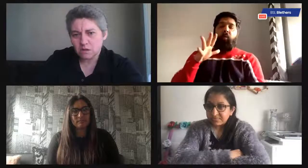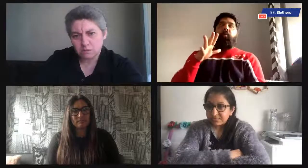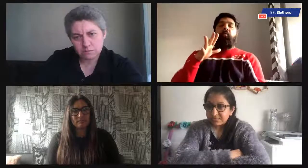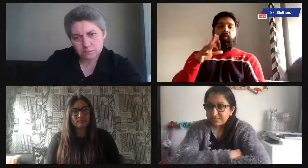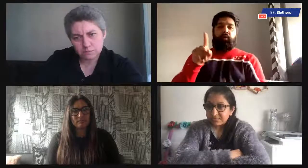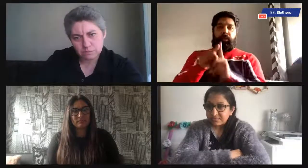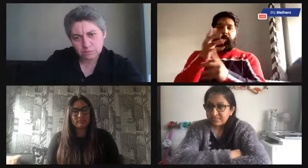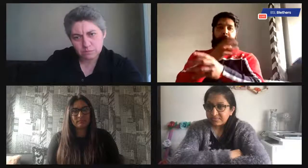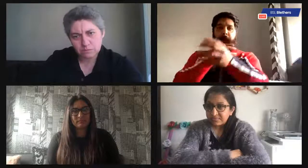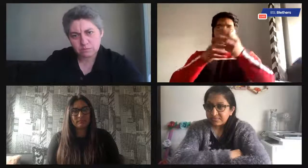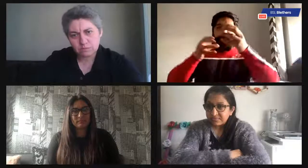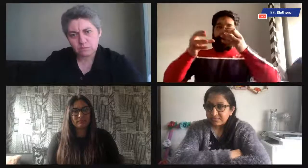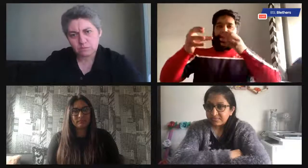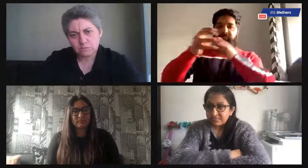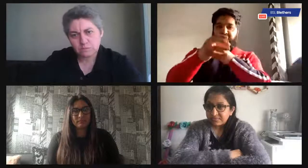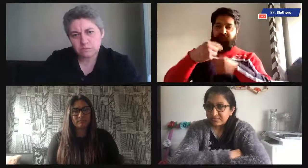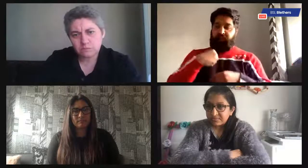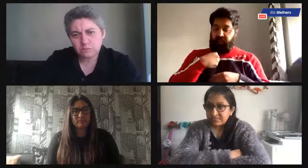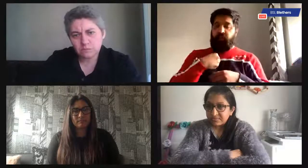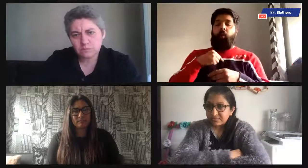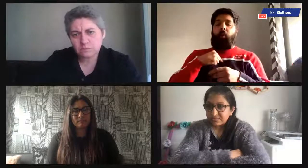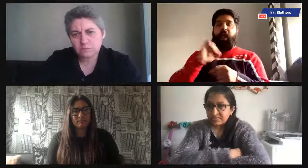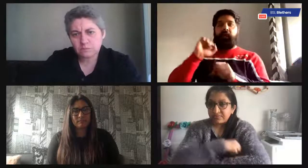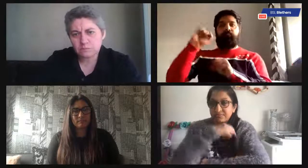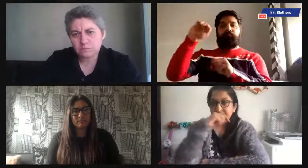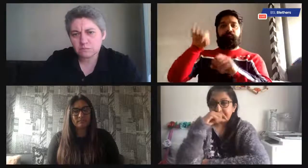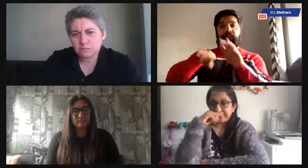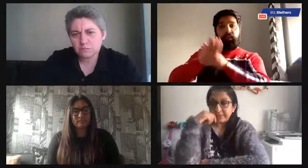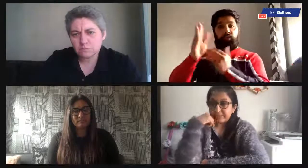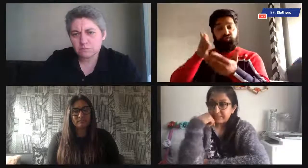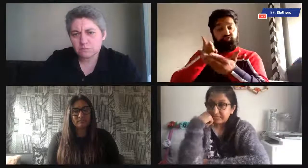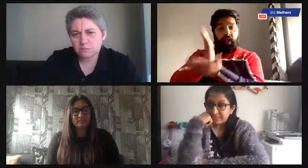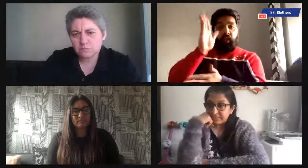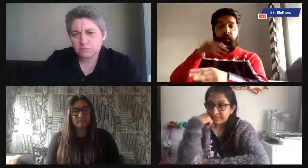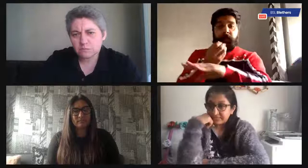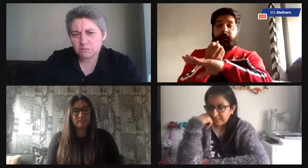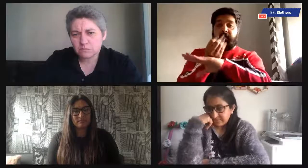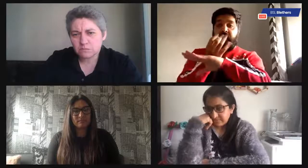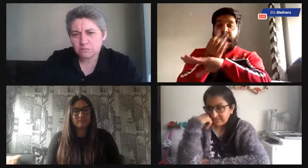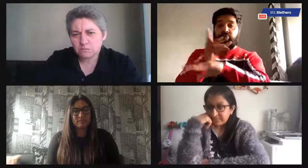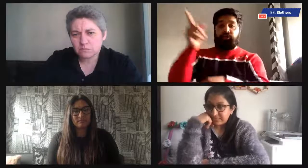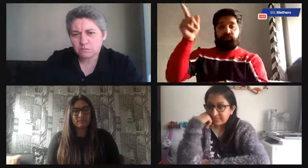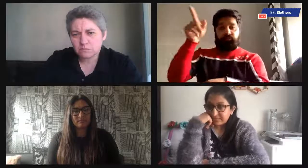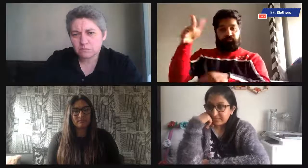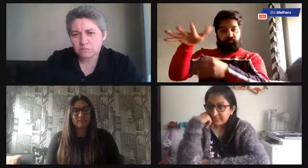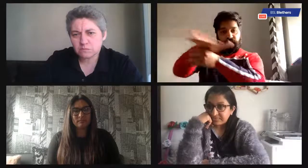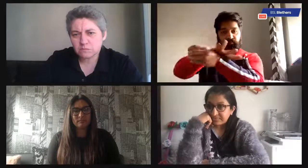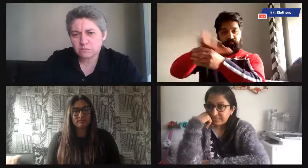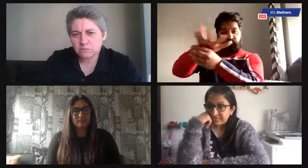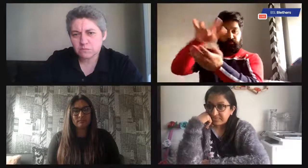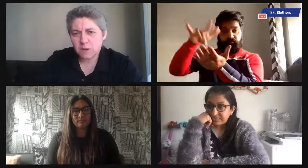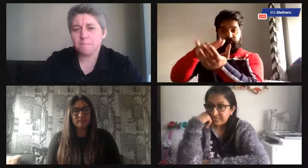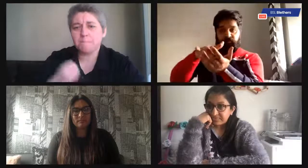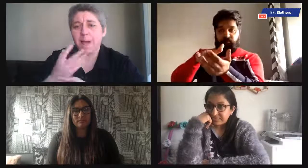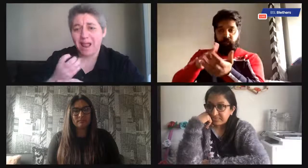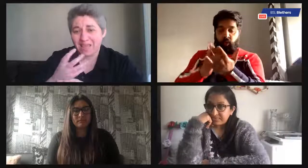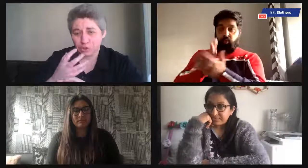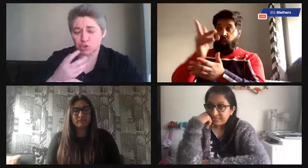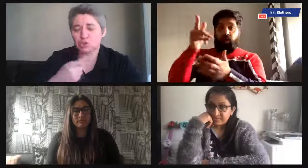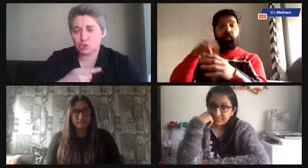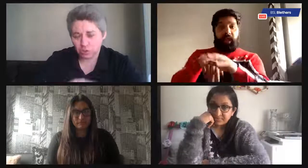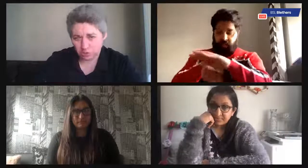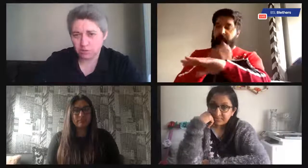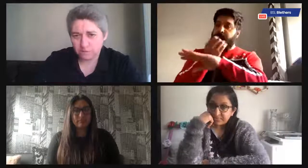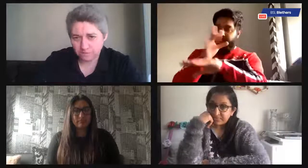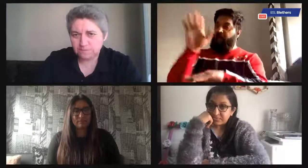that, and that really has a massive impact because you start to then empathize and understand what's happening in